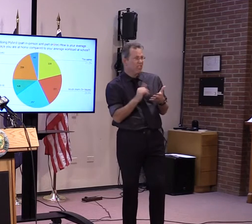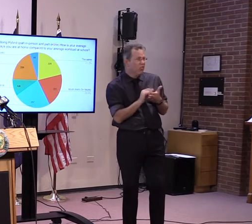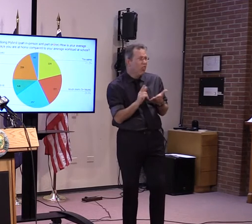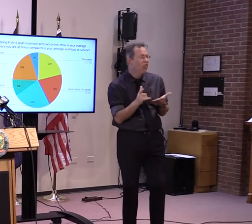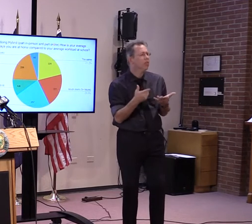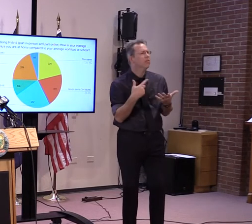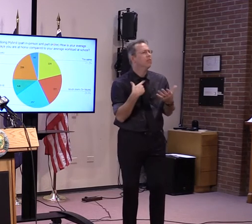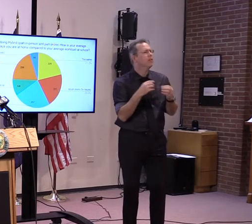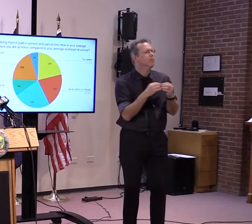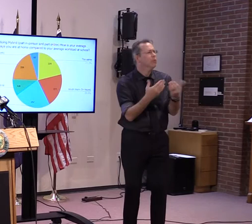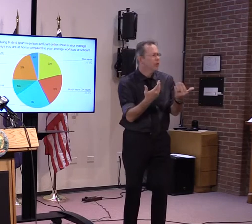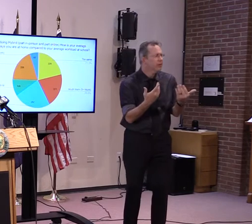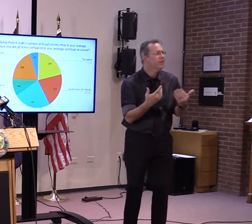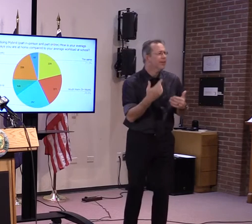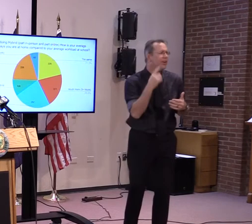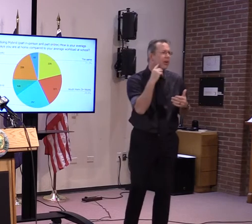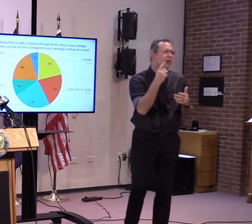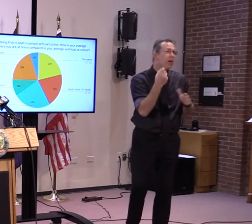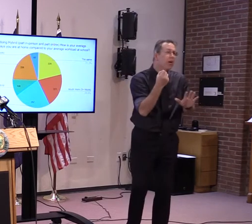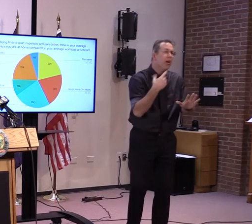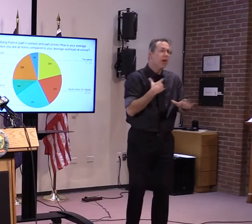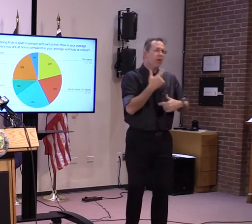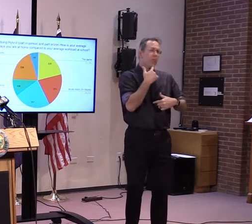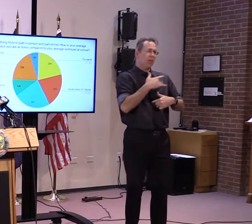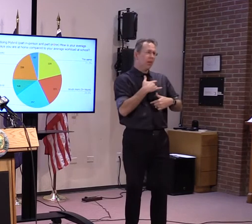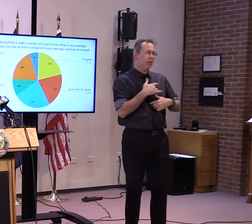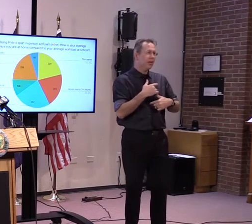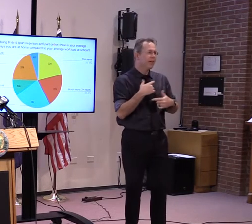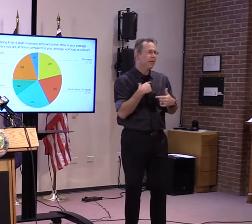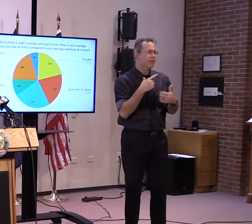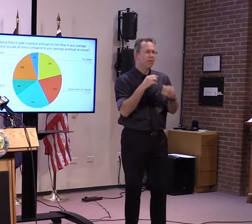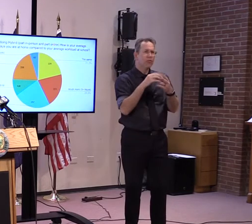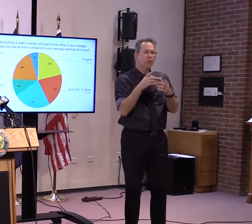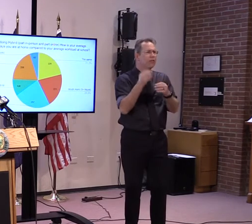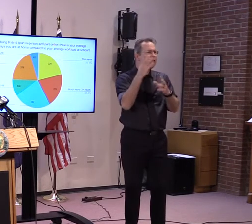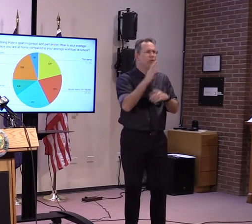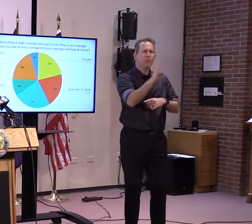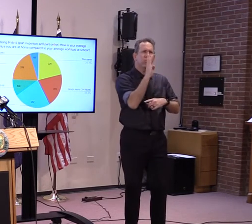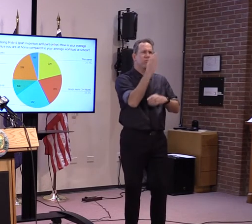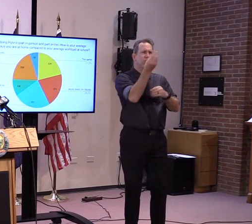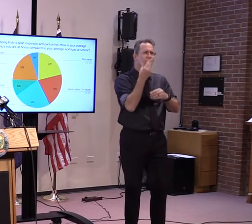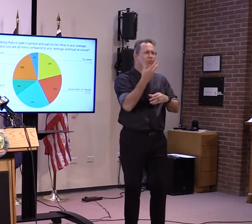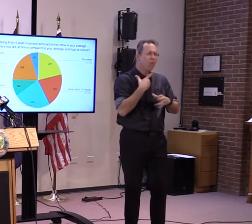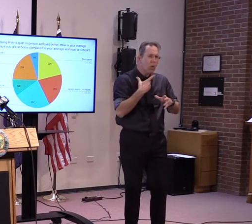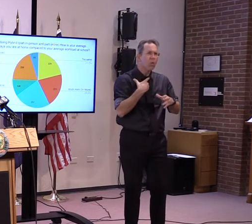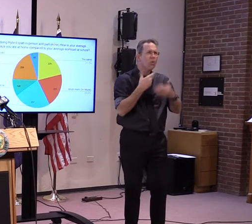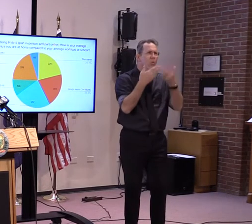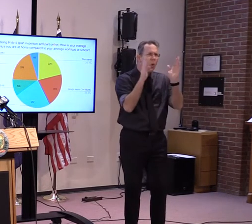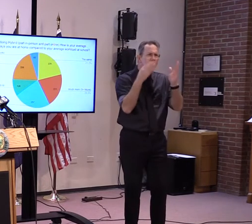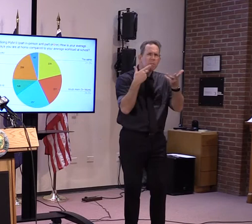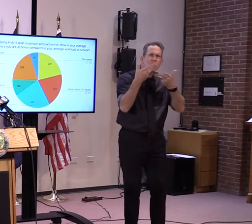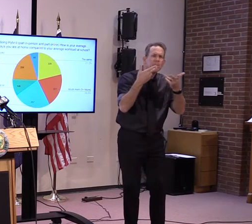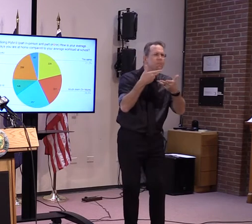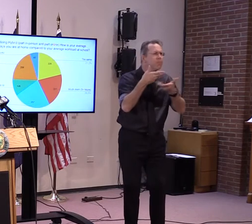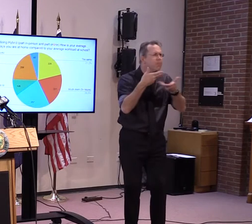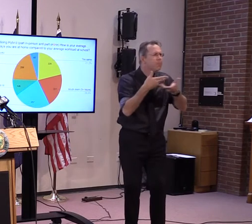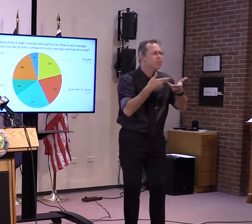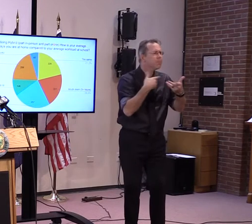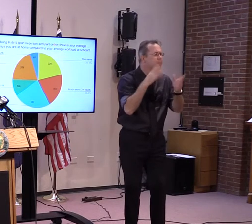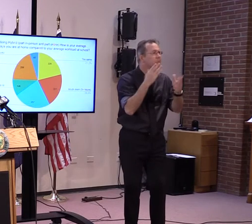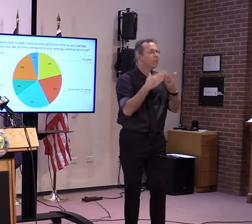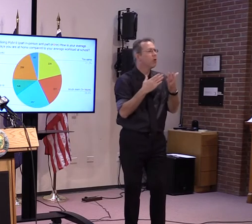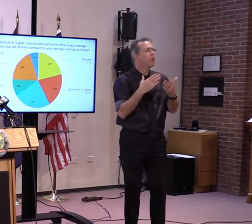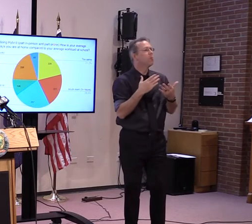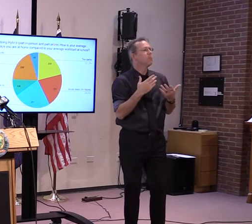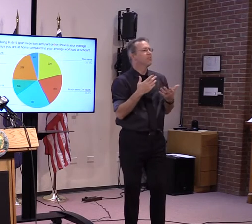have been great about, you know, providing straightforward directions with online work, and there have been times that I felt it was a sufficient amount